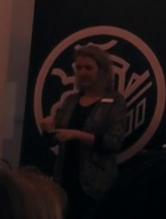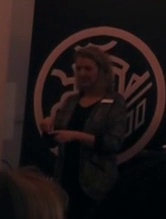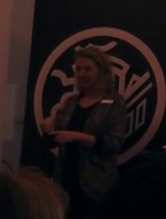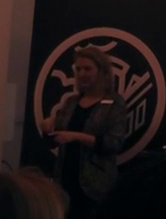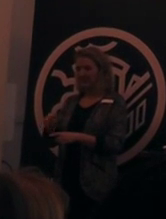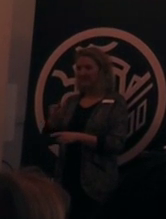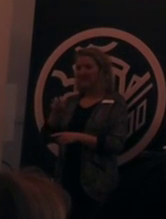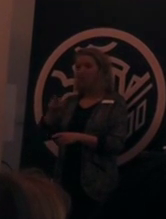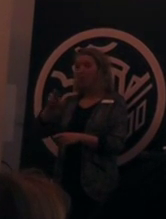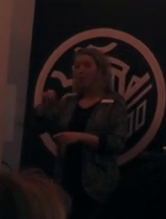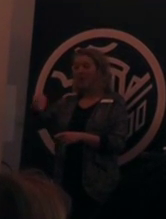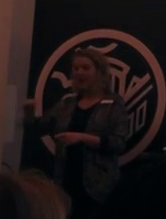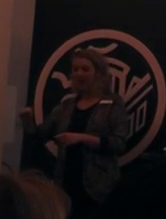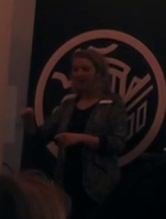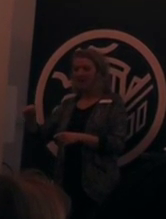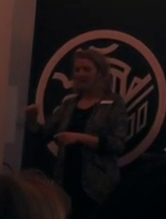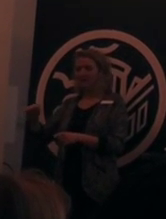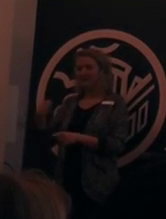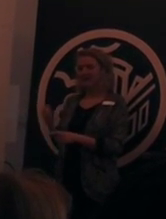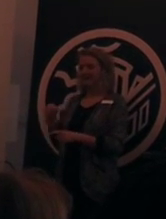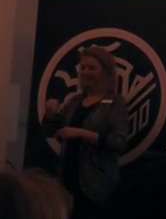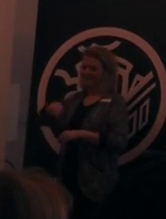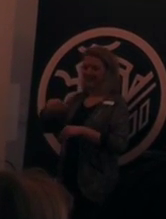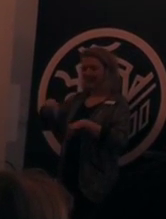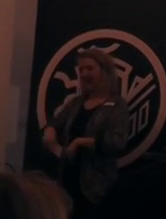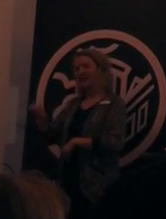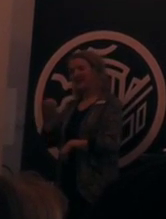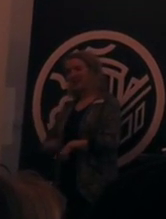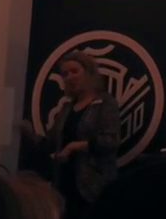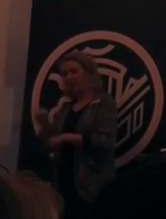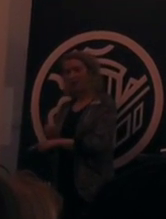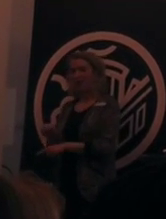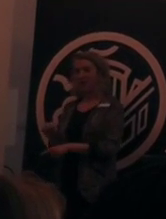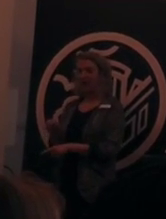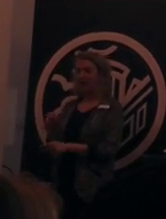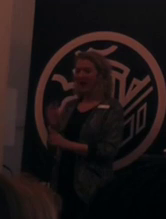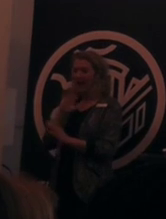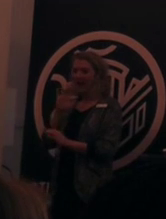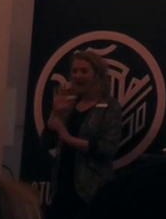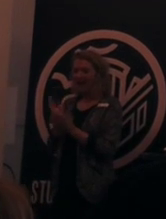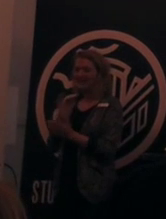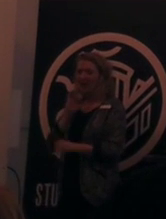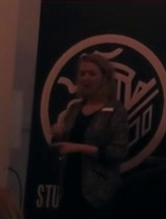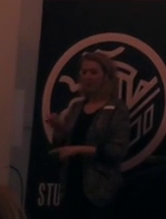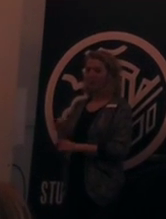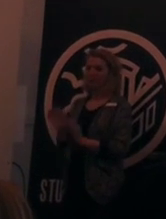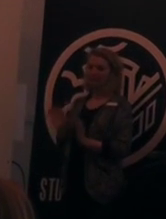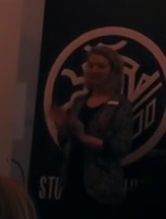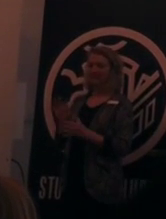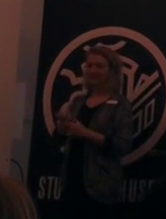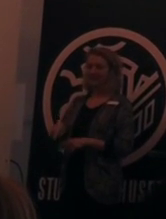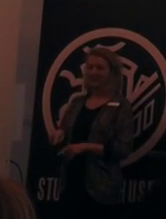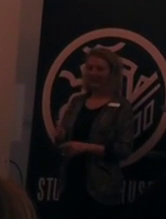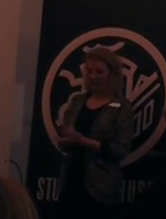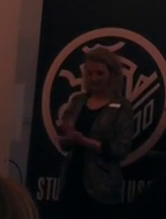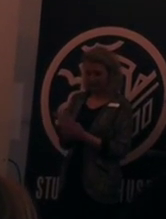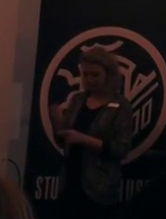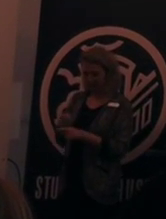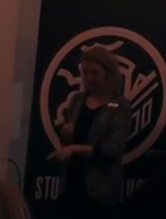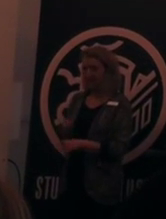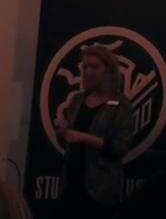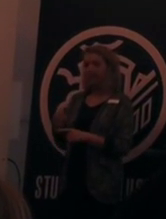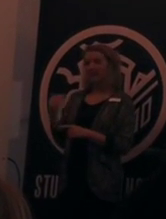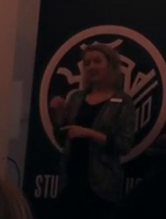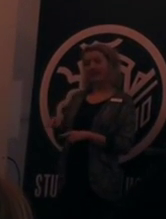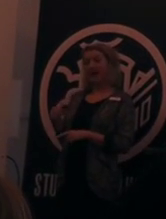think Italy is a cool, safe place for LGBT people, and I can tell you it's not. So another situation, Verona, by the way, has a Harvey